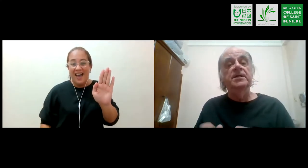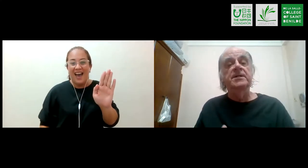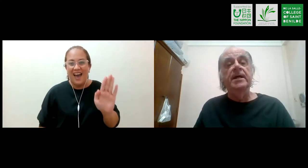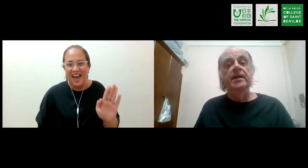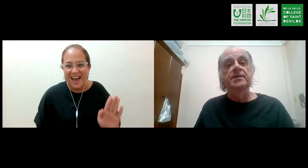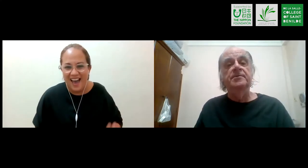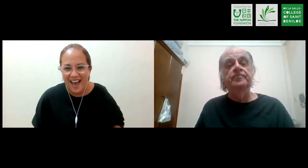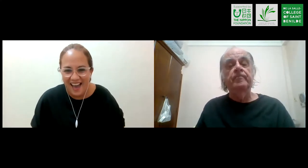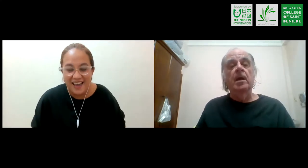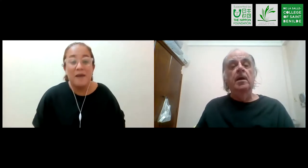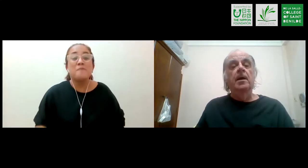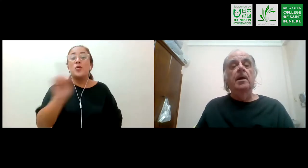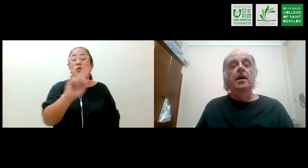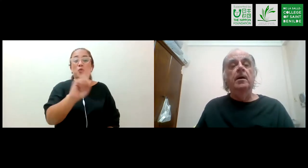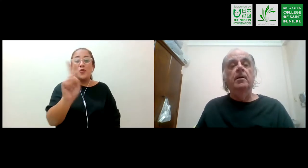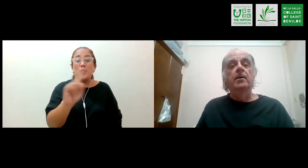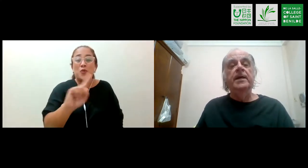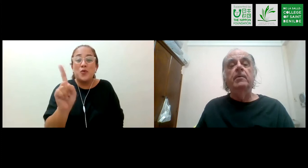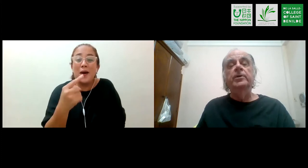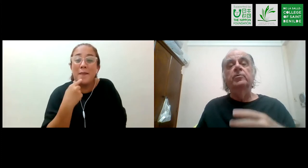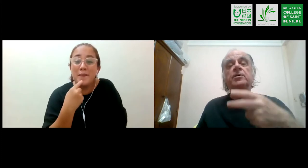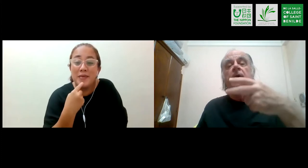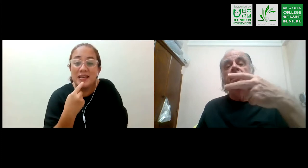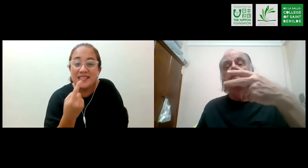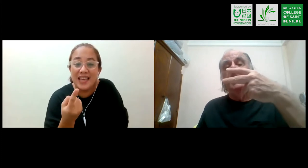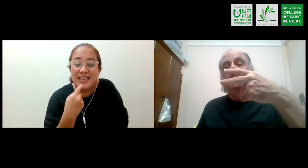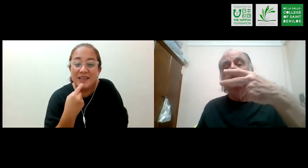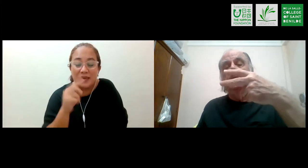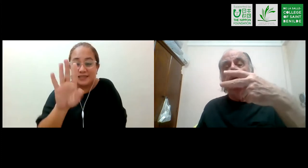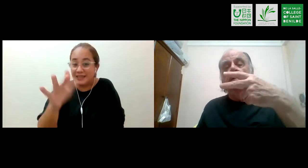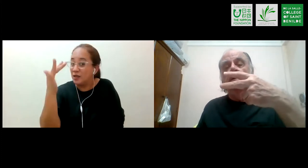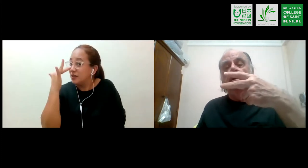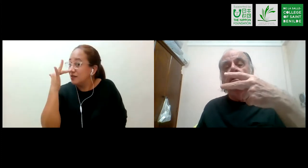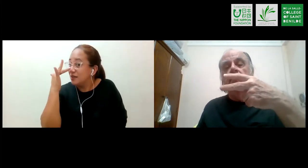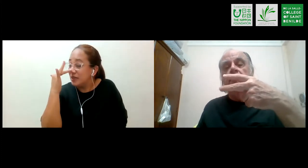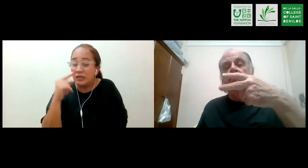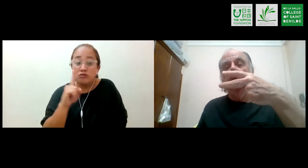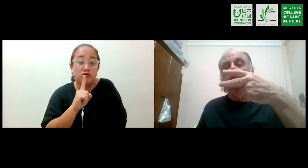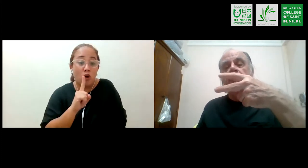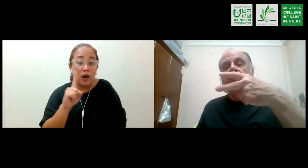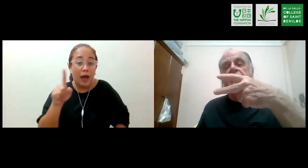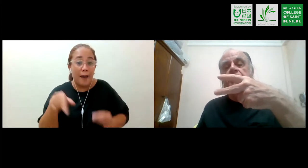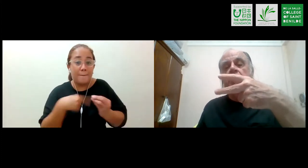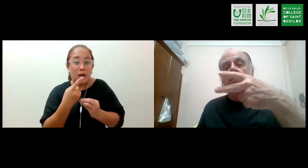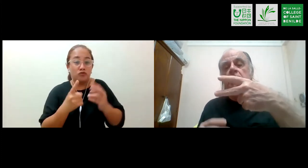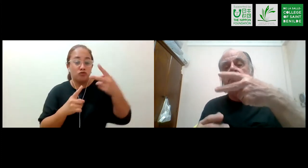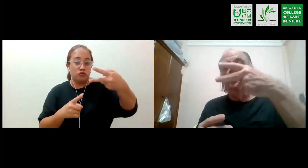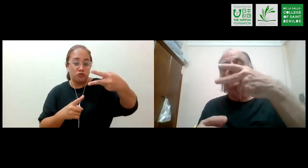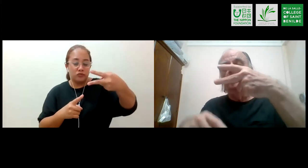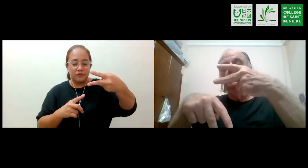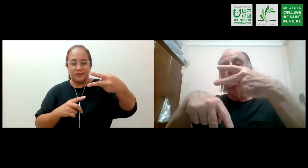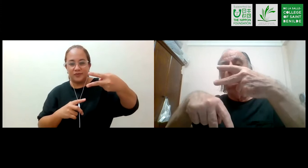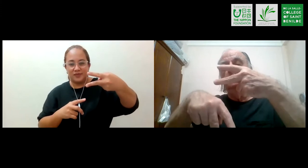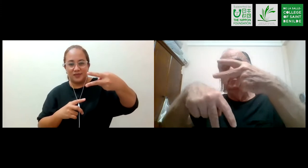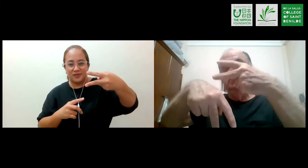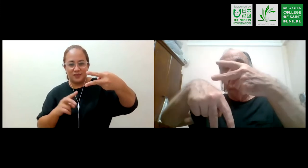what I want to say is, Nat, when you were talking about like two